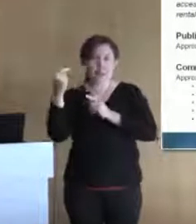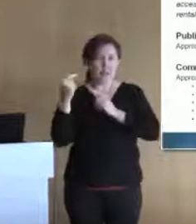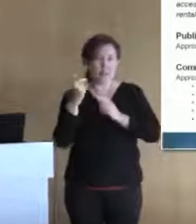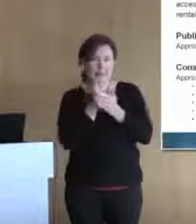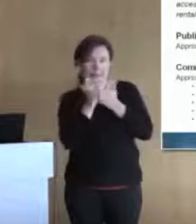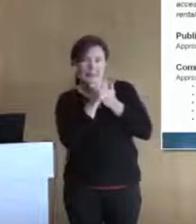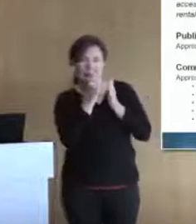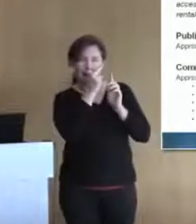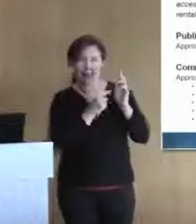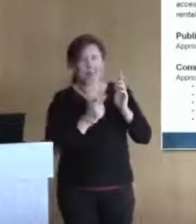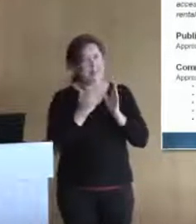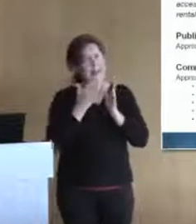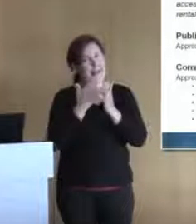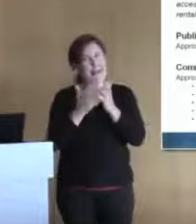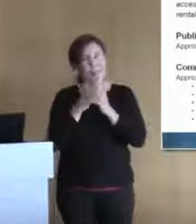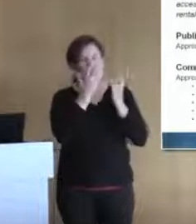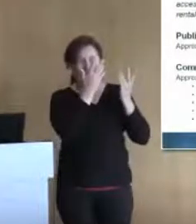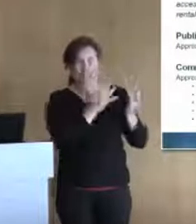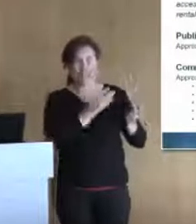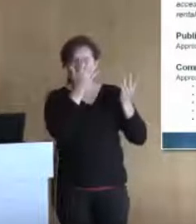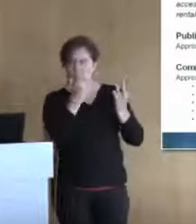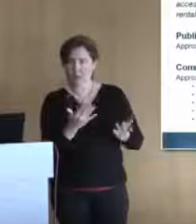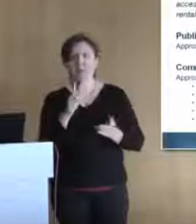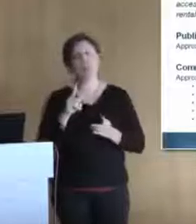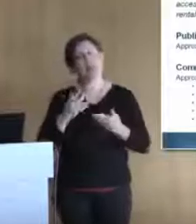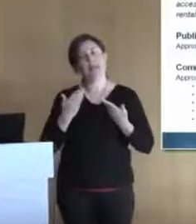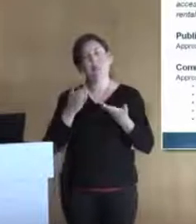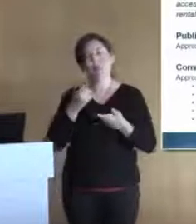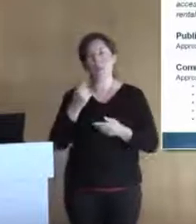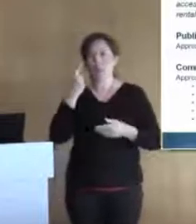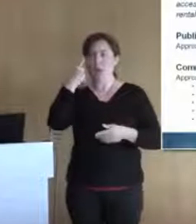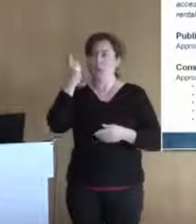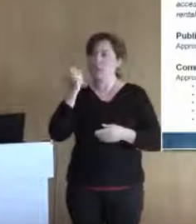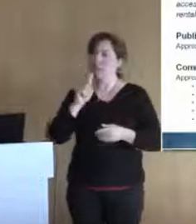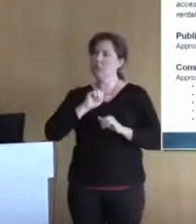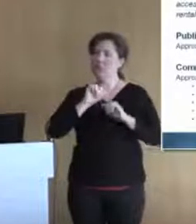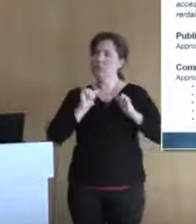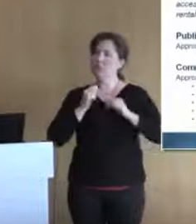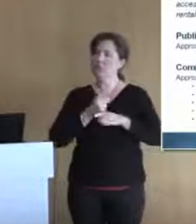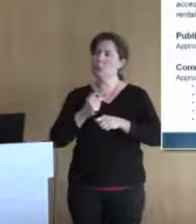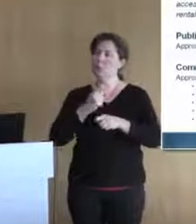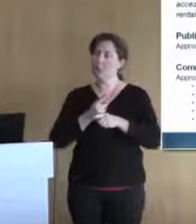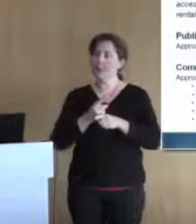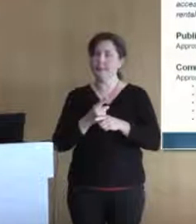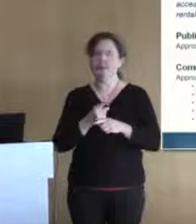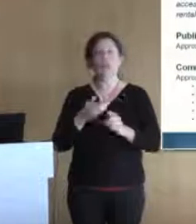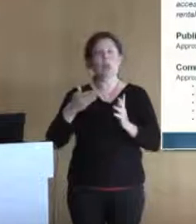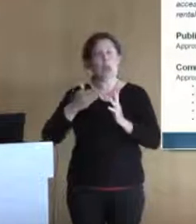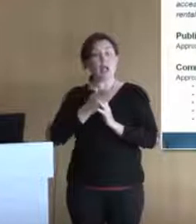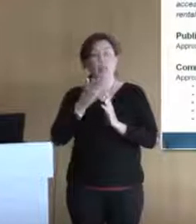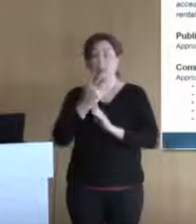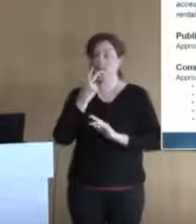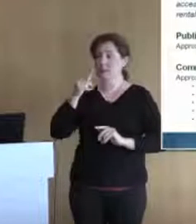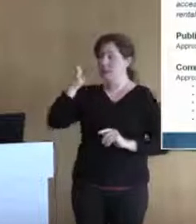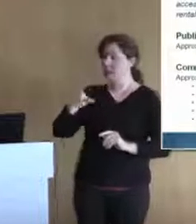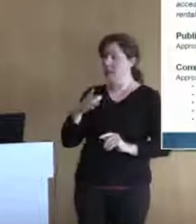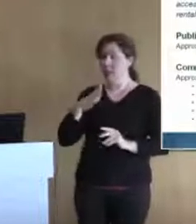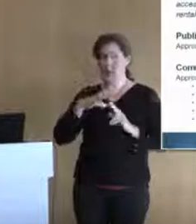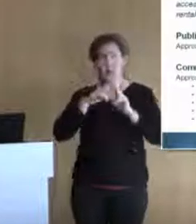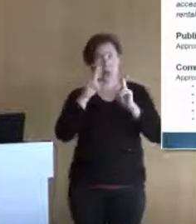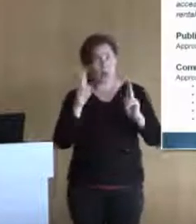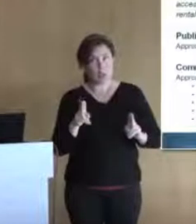about 10,500 community housing properties, although Steve and I could probably debate those numbers for